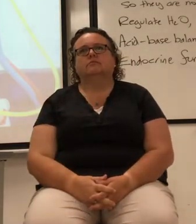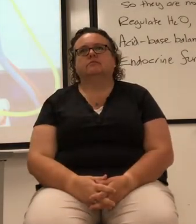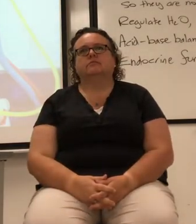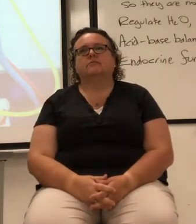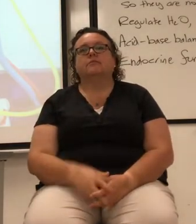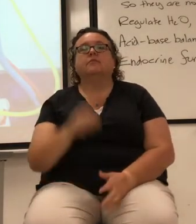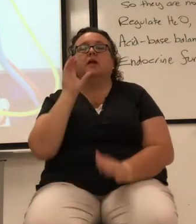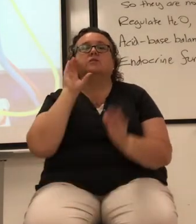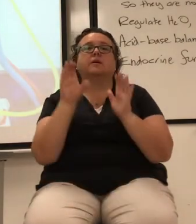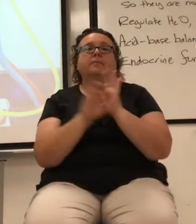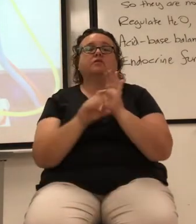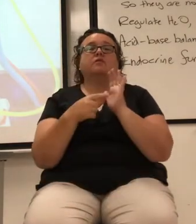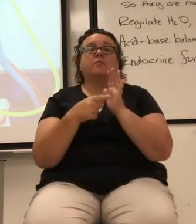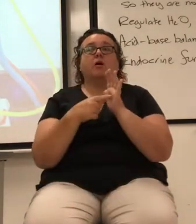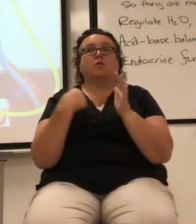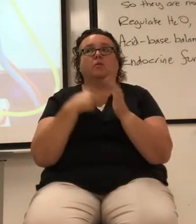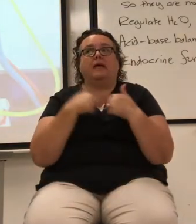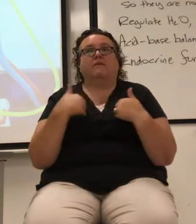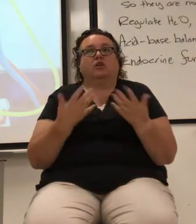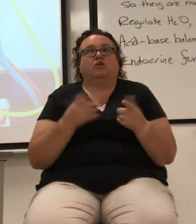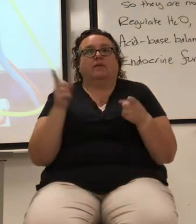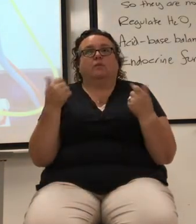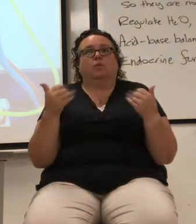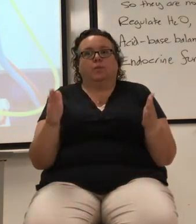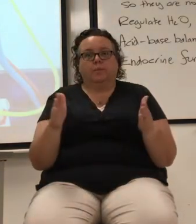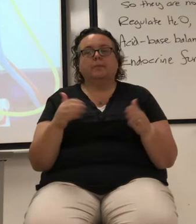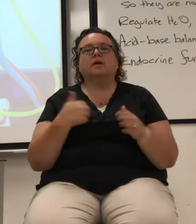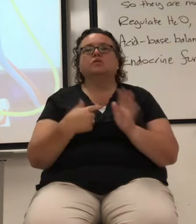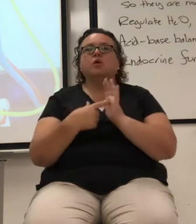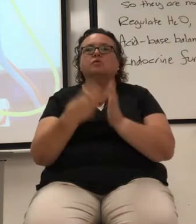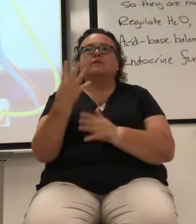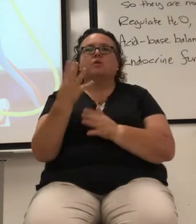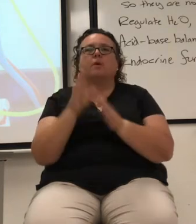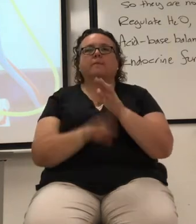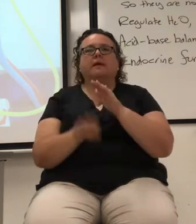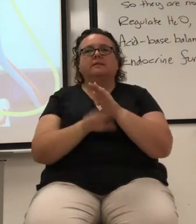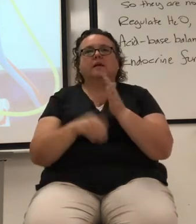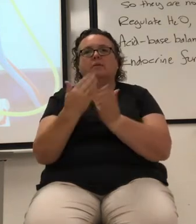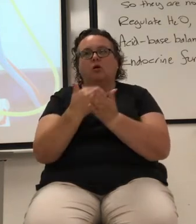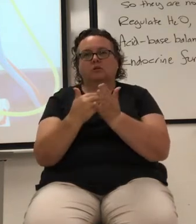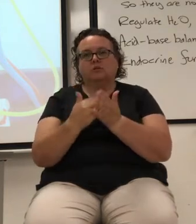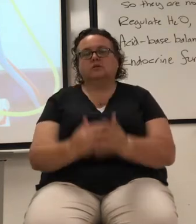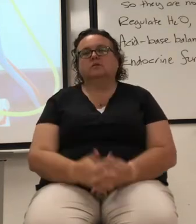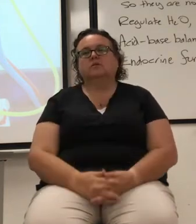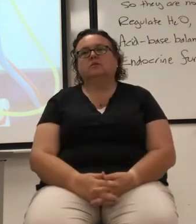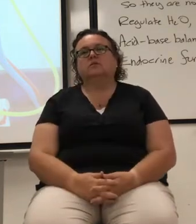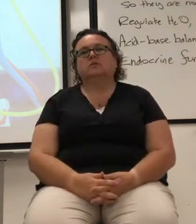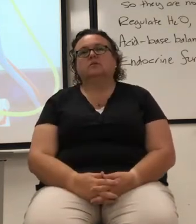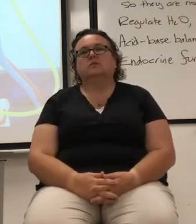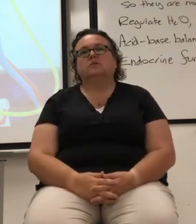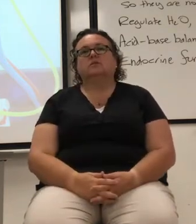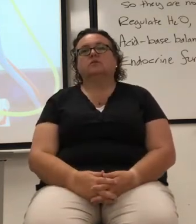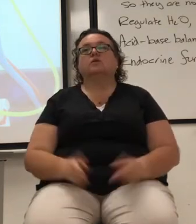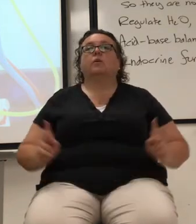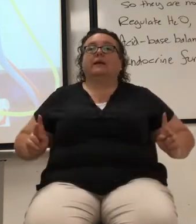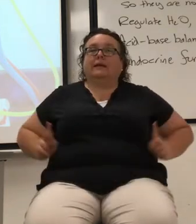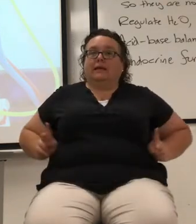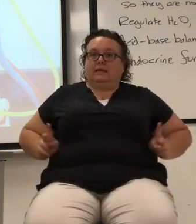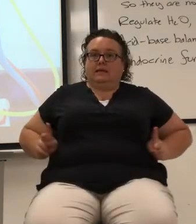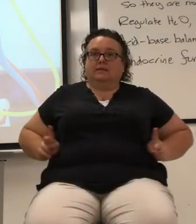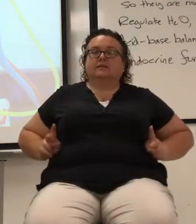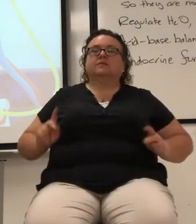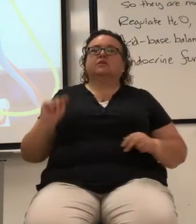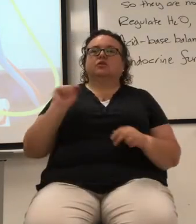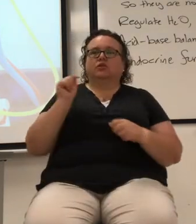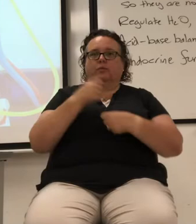Here's a picture of a model we have in the room, and it shows the four basic parts. So, kidneys, urine-producing structures.